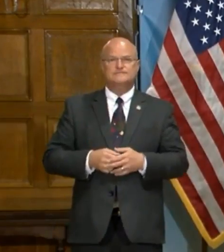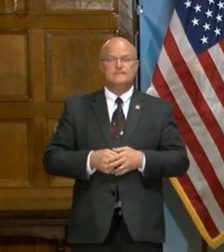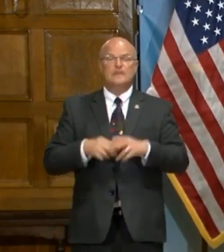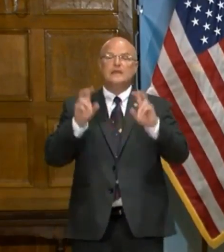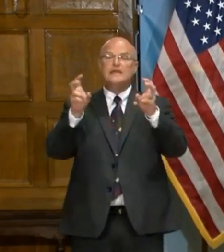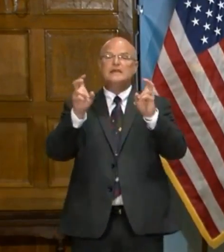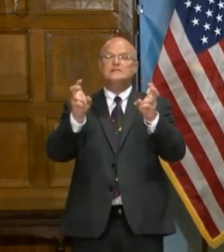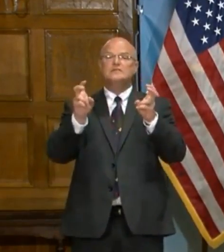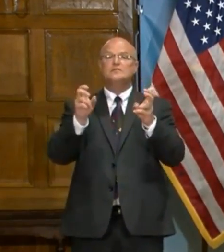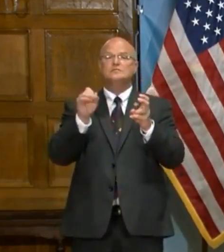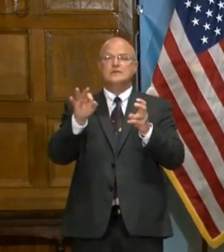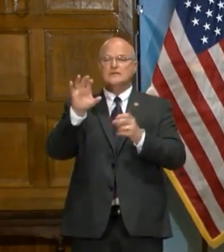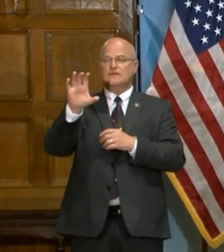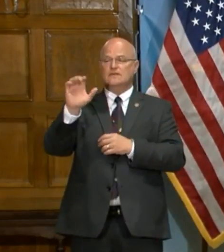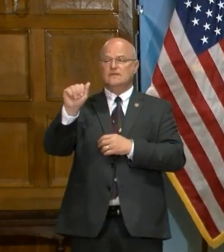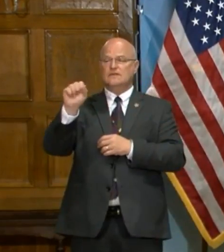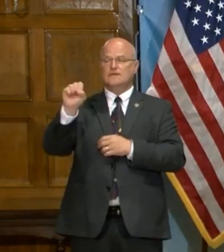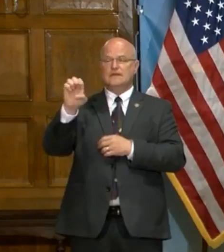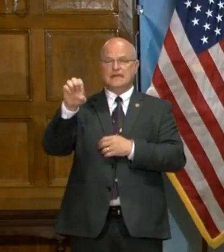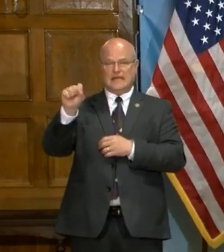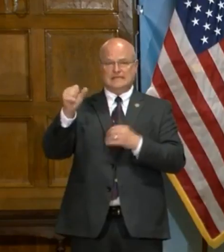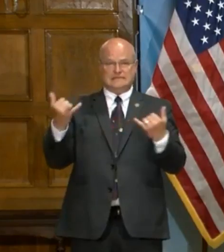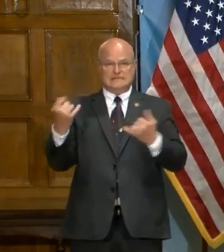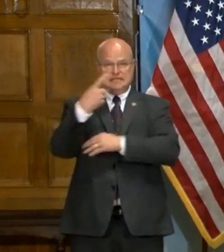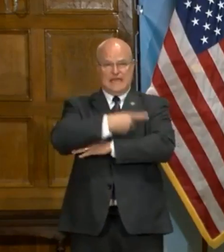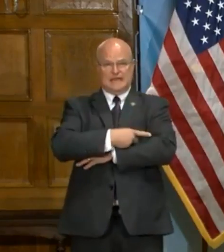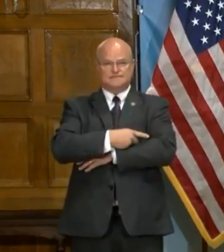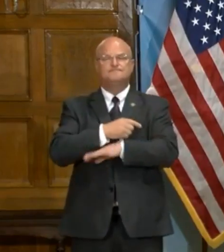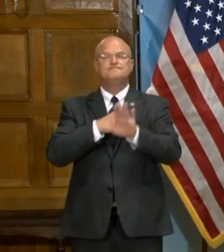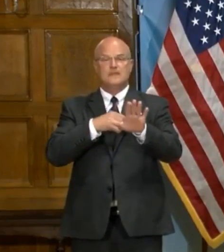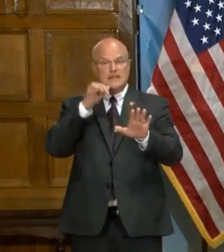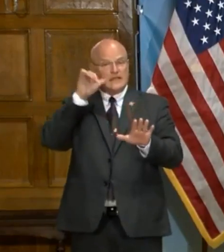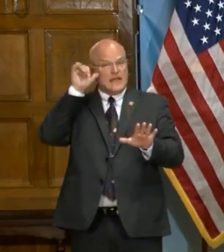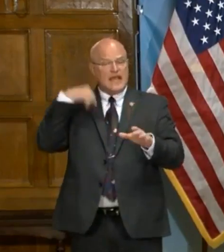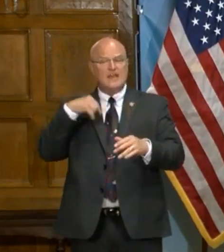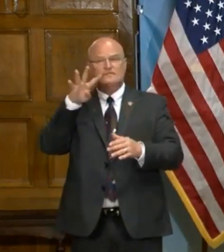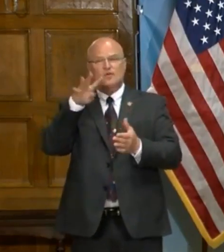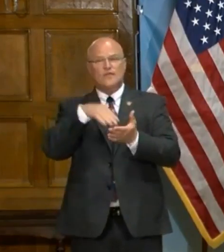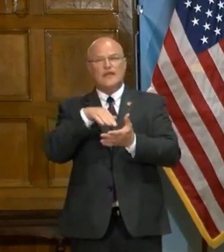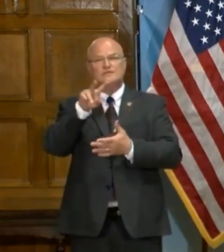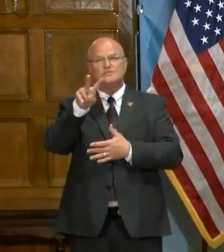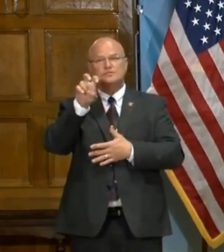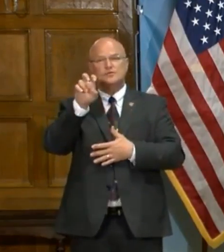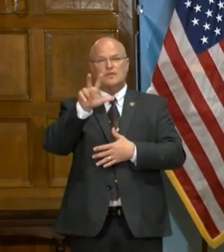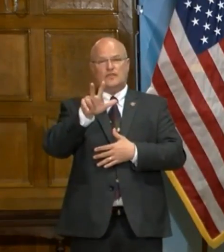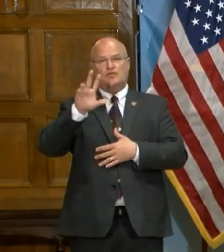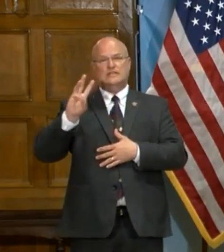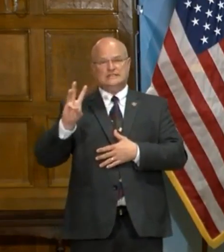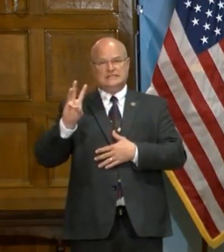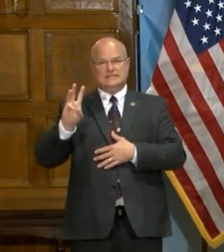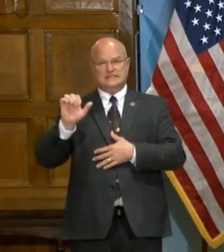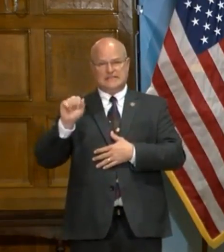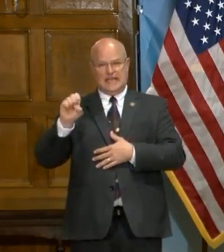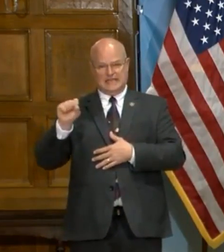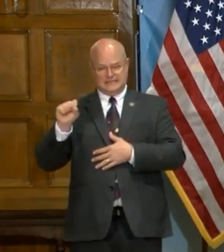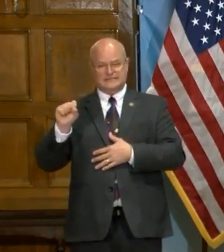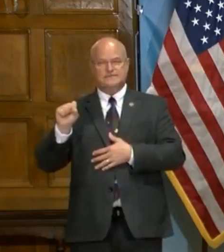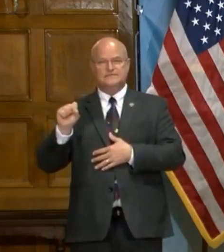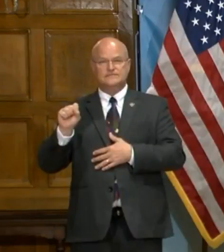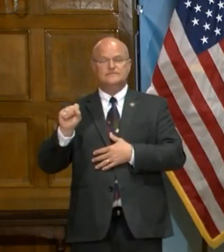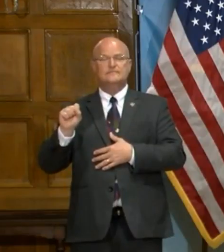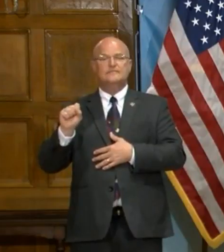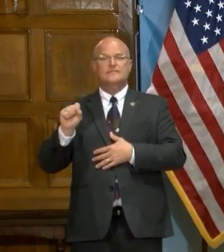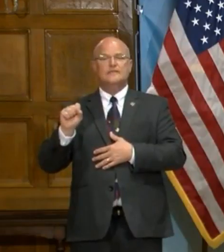In terms of the cases today, yesterday we had 4,236 cases